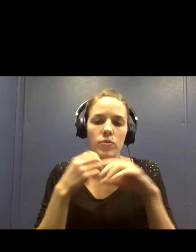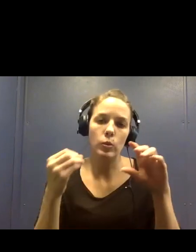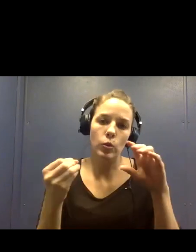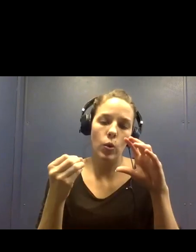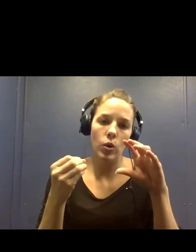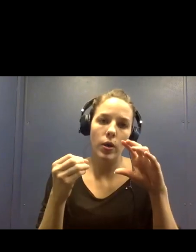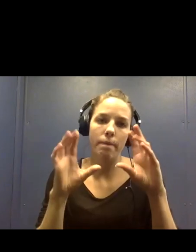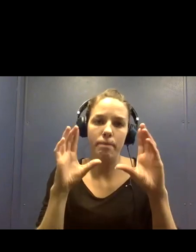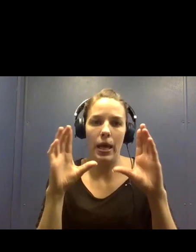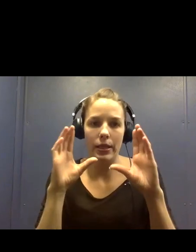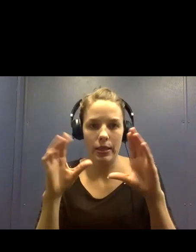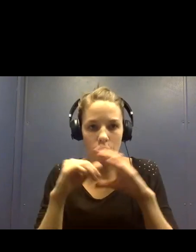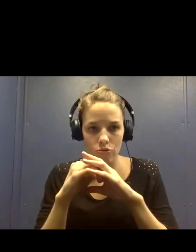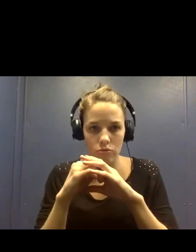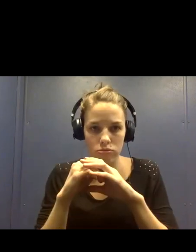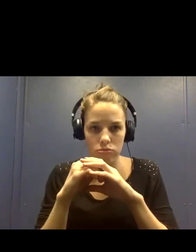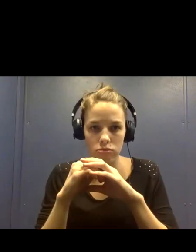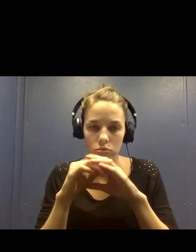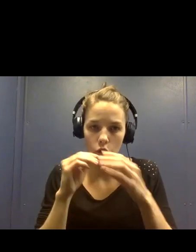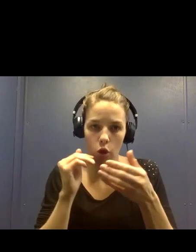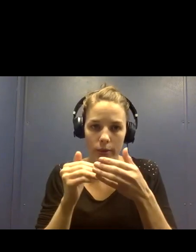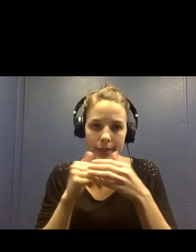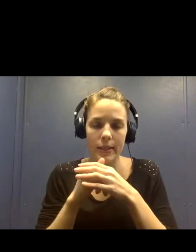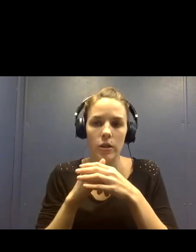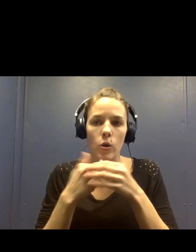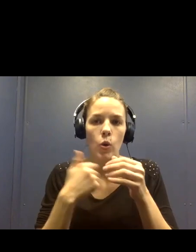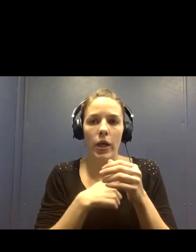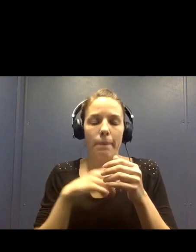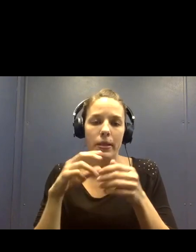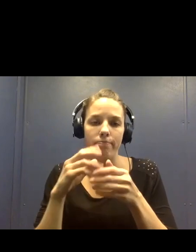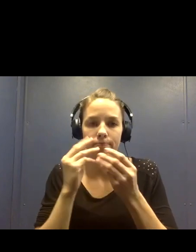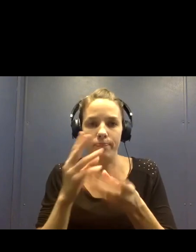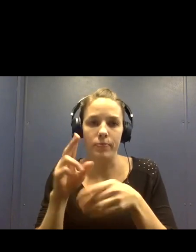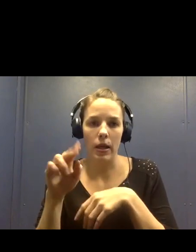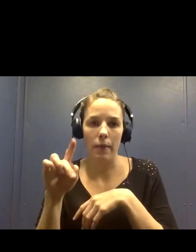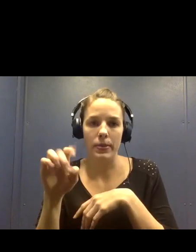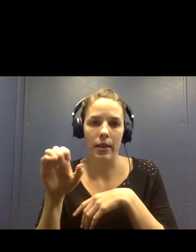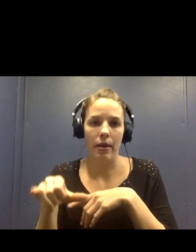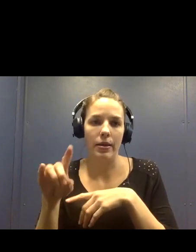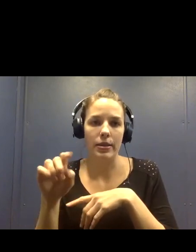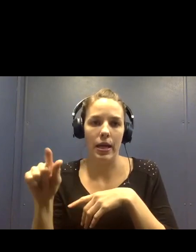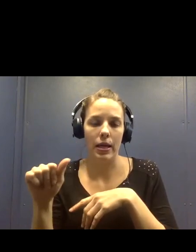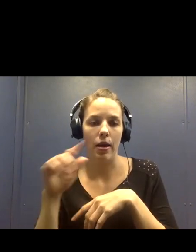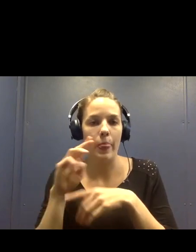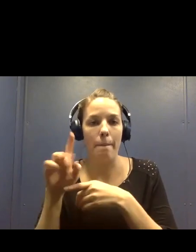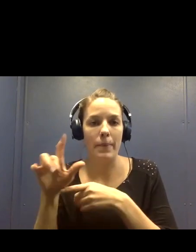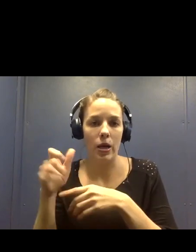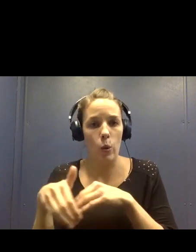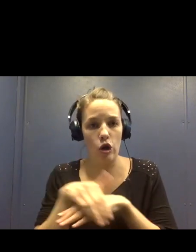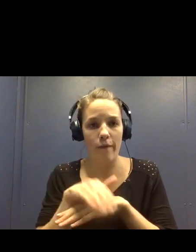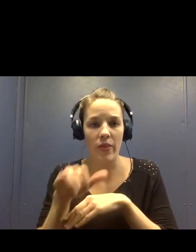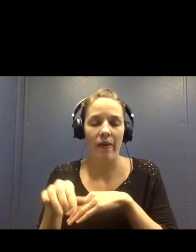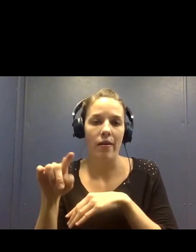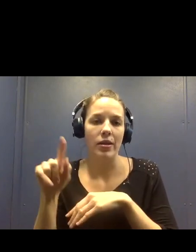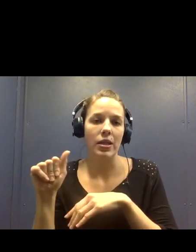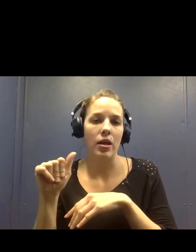So pay attention closely, and we'll be updating that data. The media will be covering this data,